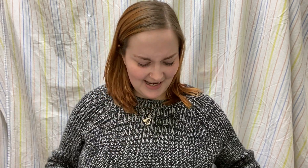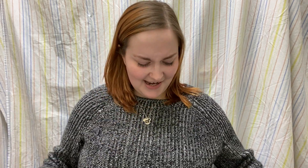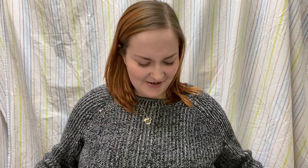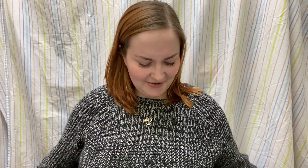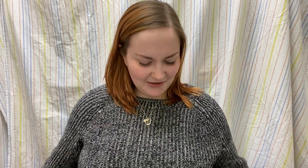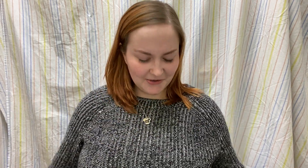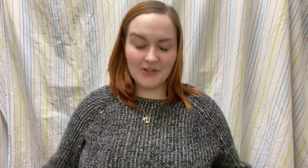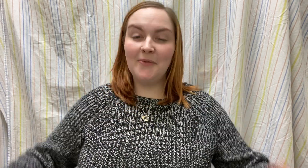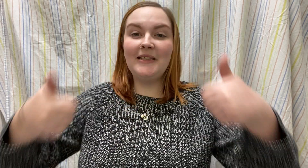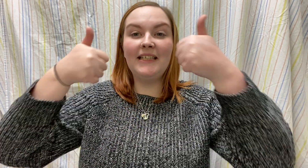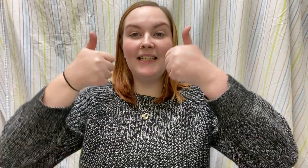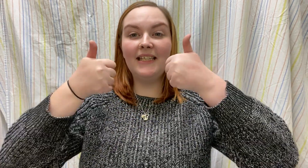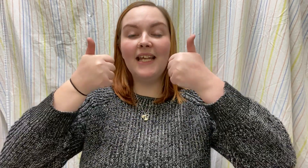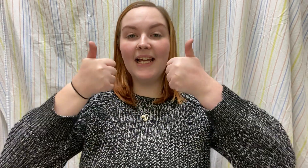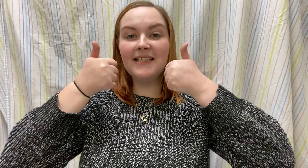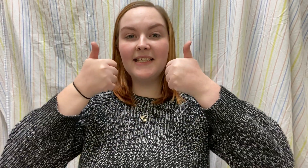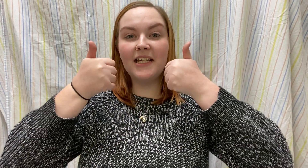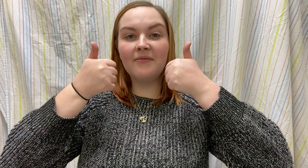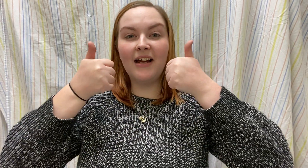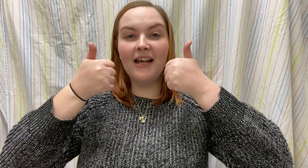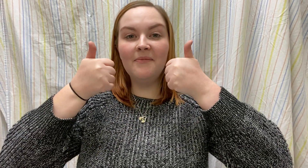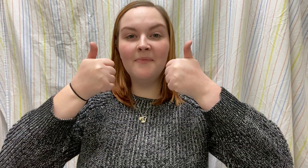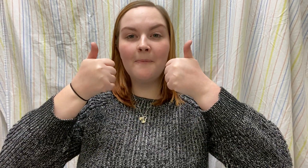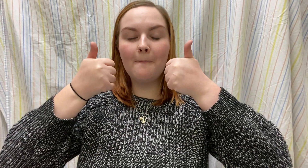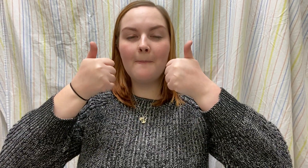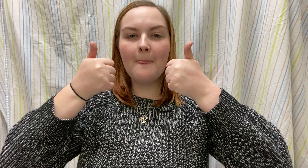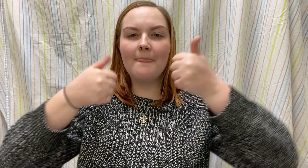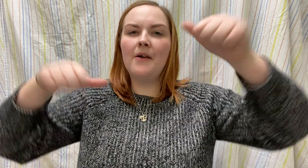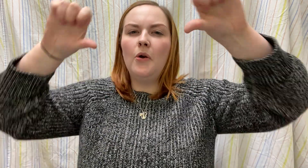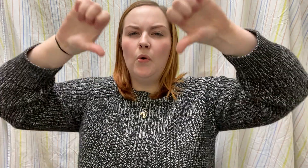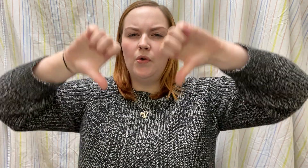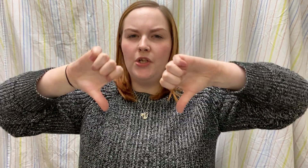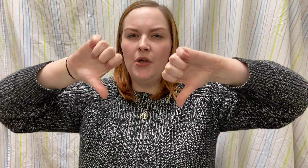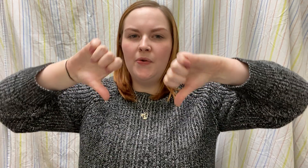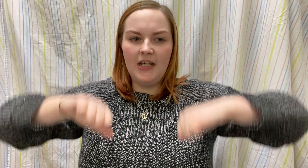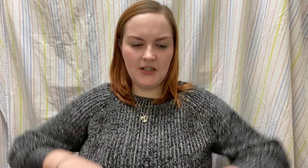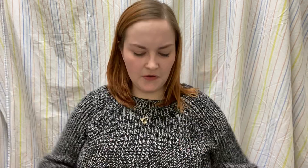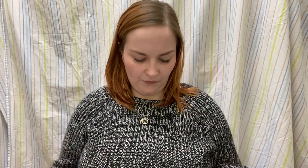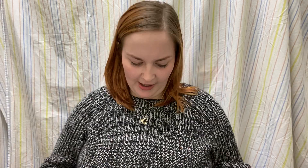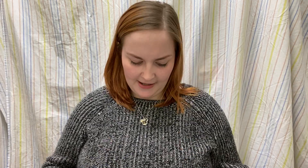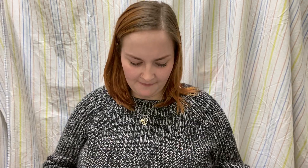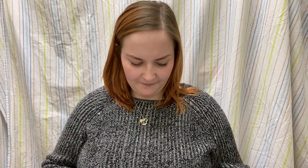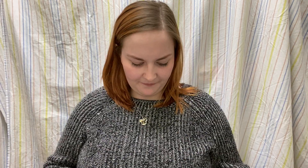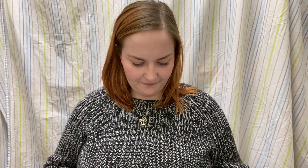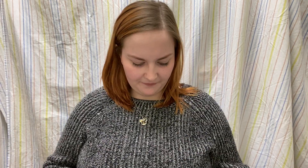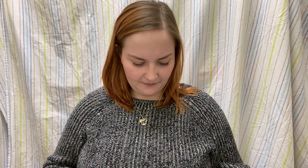Now you will show me yes, they rhyme, or no, they don't rhyme.